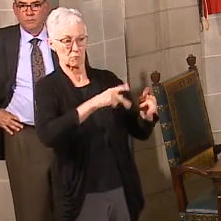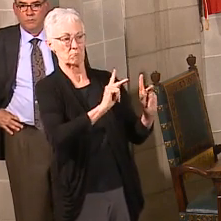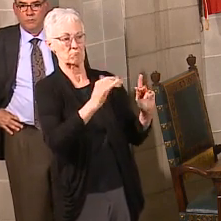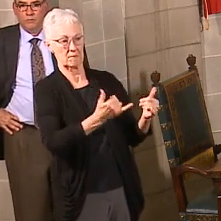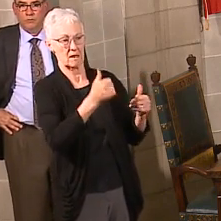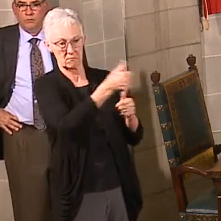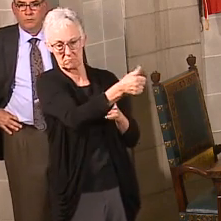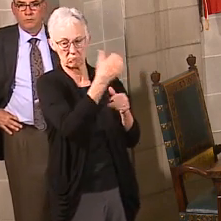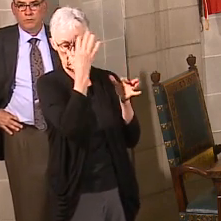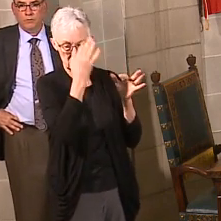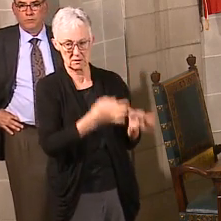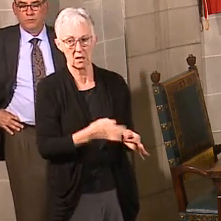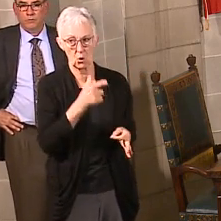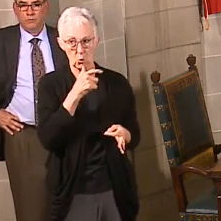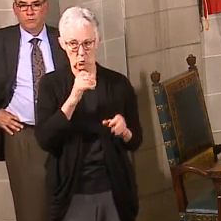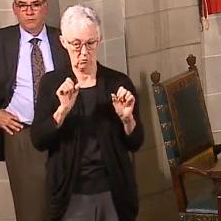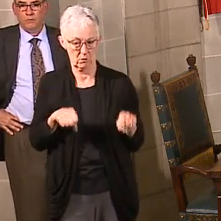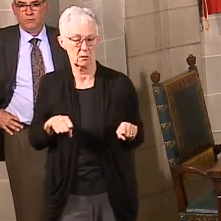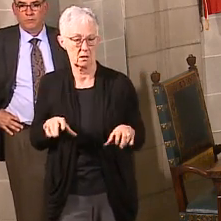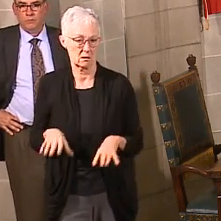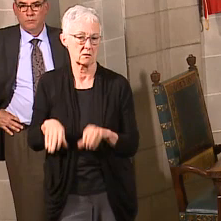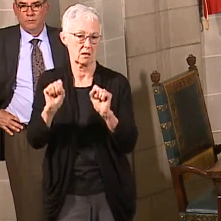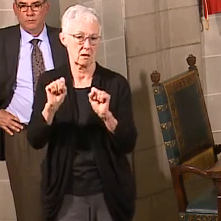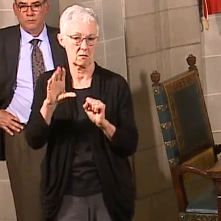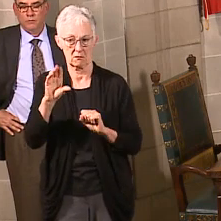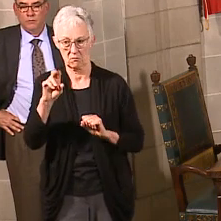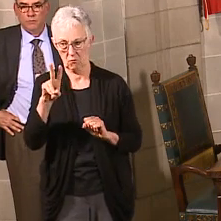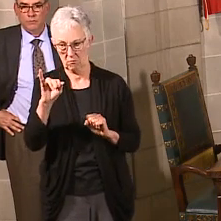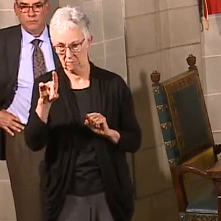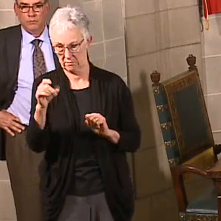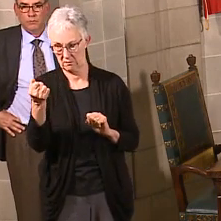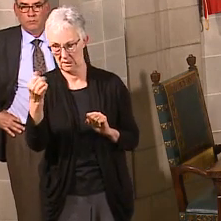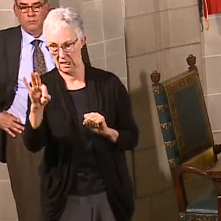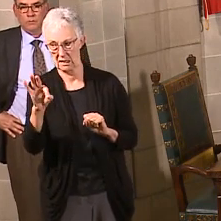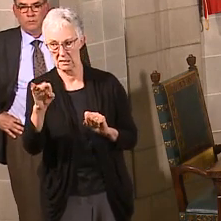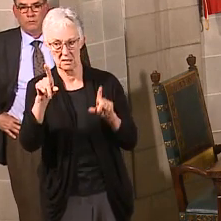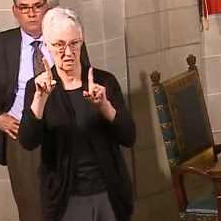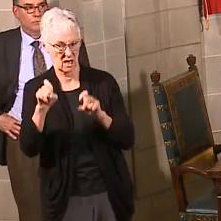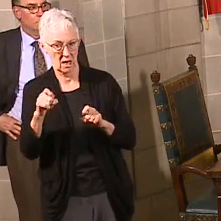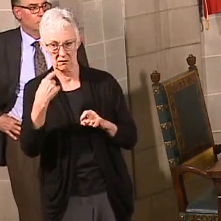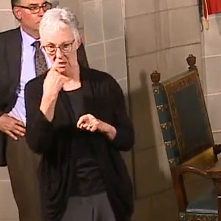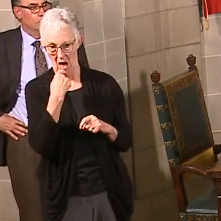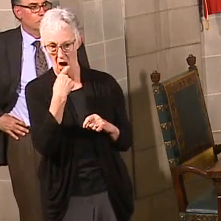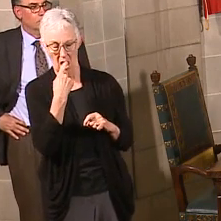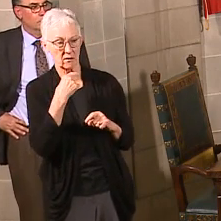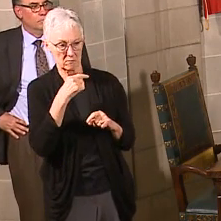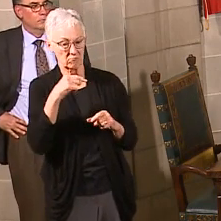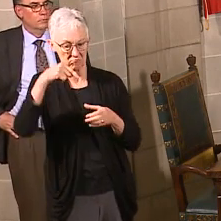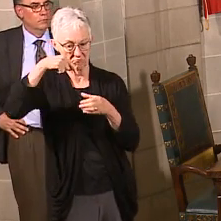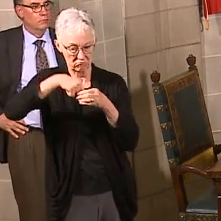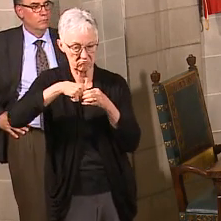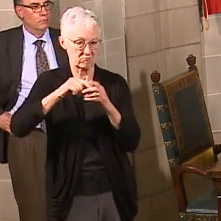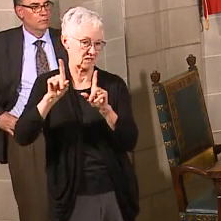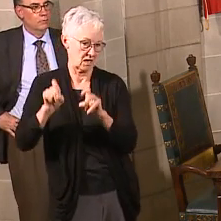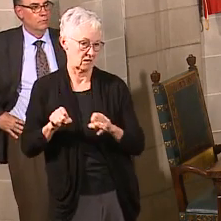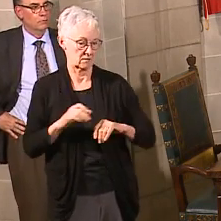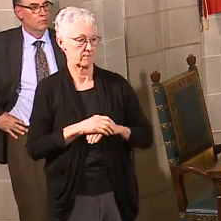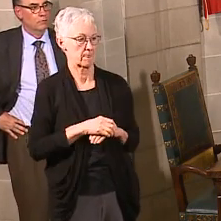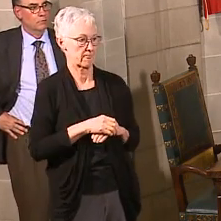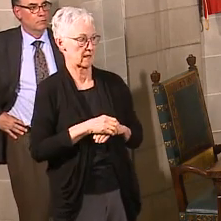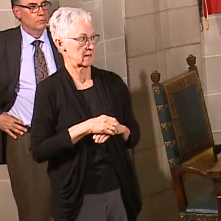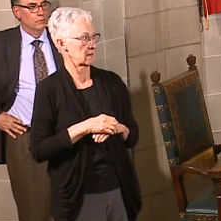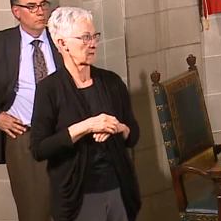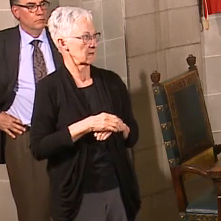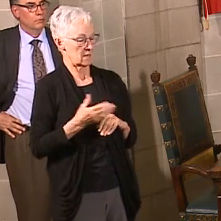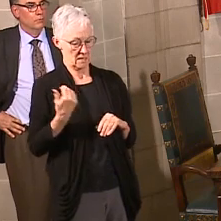allow for more folks to get testing. If you kept track over the weekend, you'll see that the testing lab was able to get back, total in